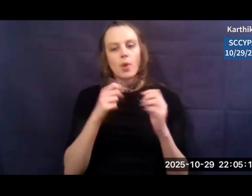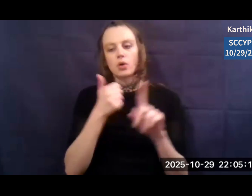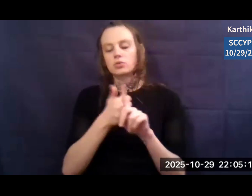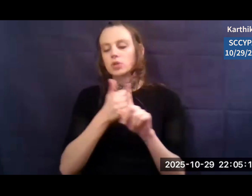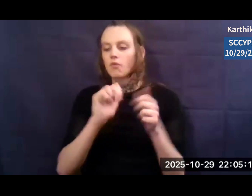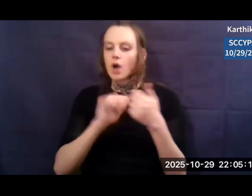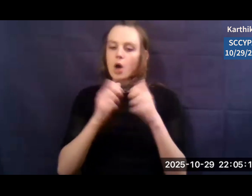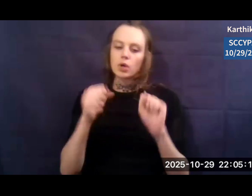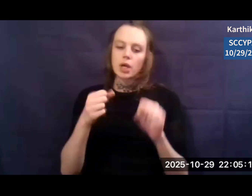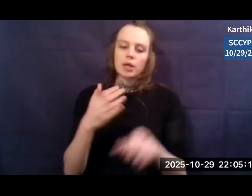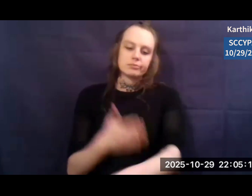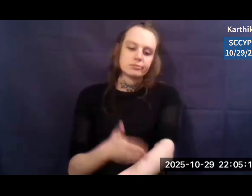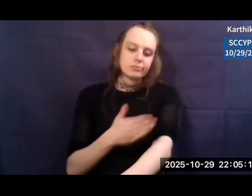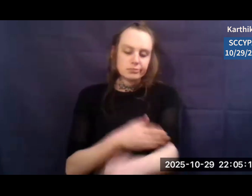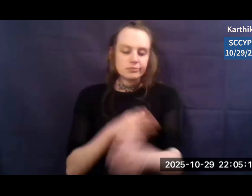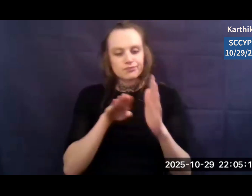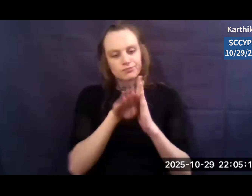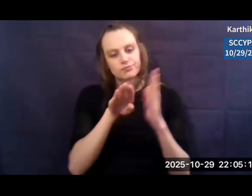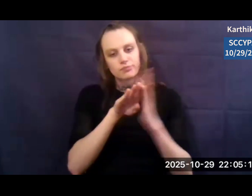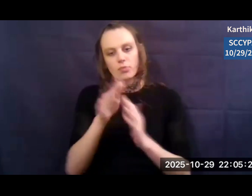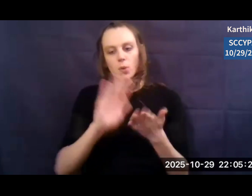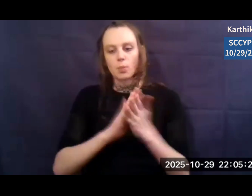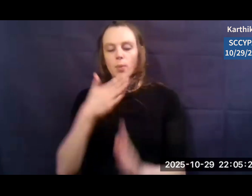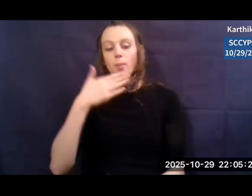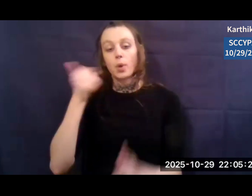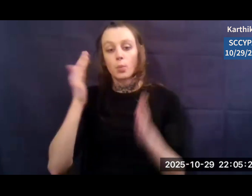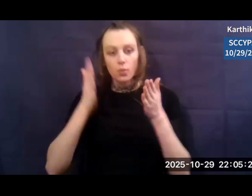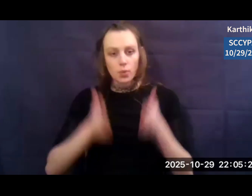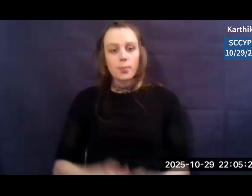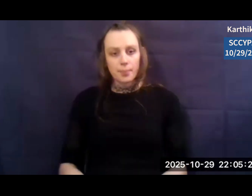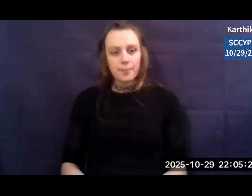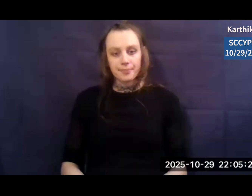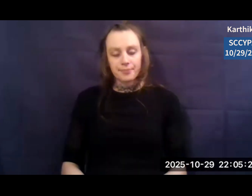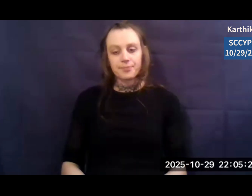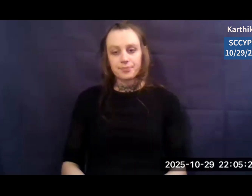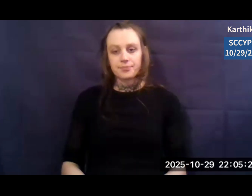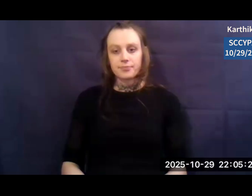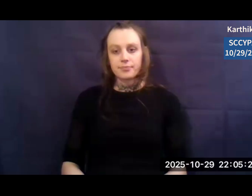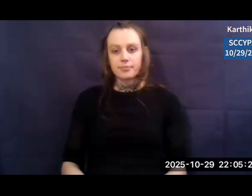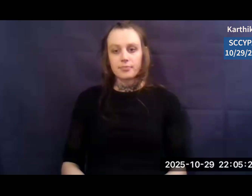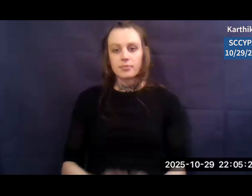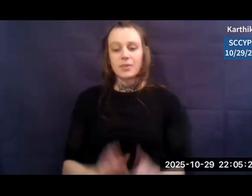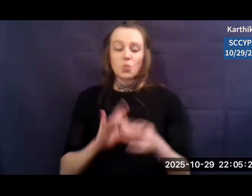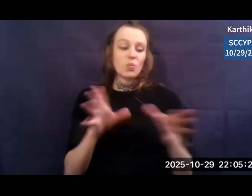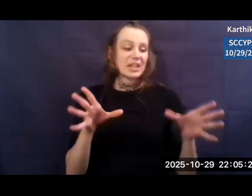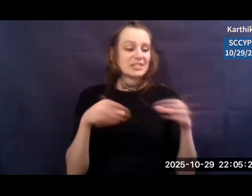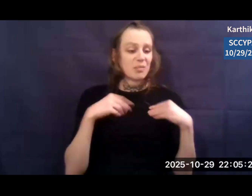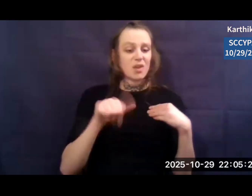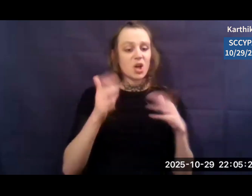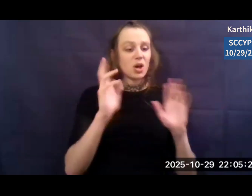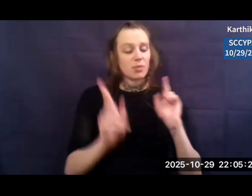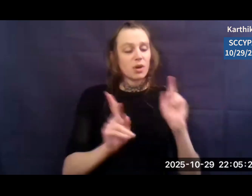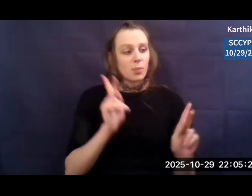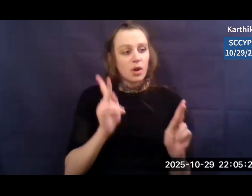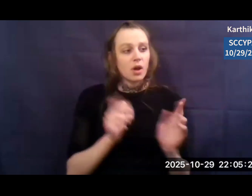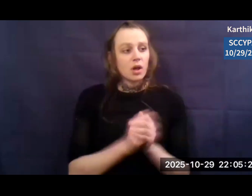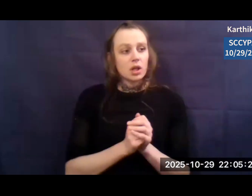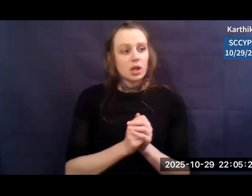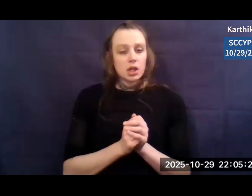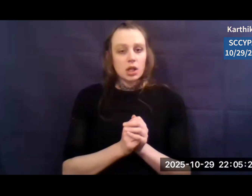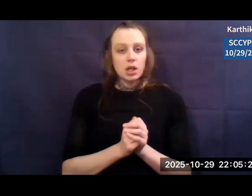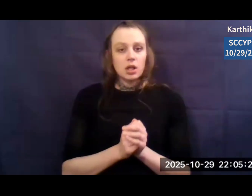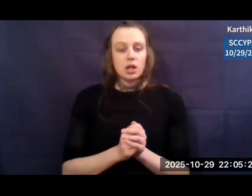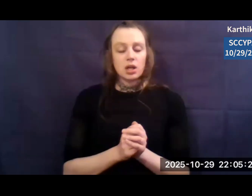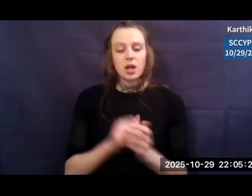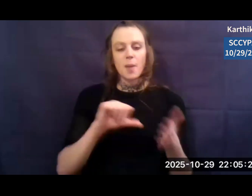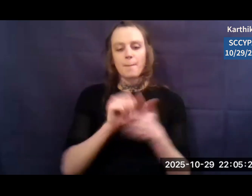Um, and then in terms of like accepting other people, like you have Sick Man's Prayer on page